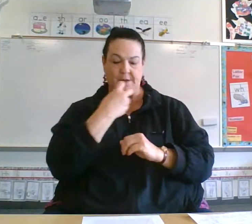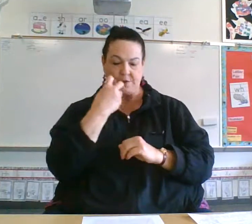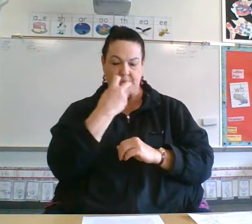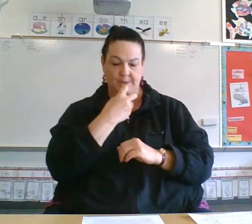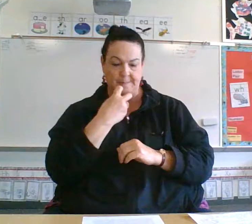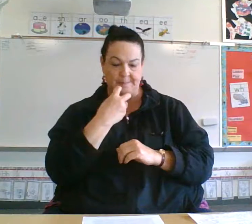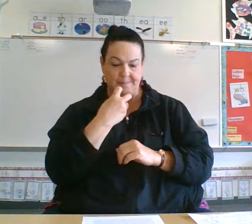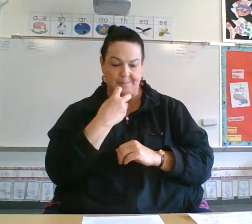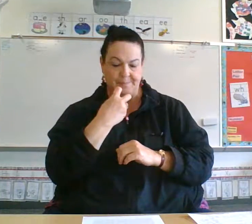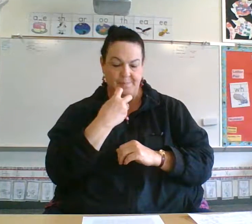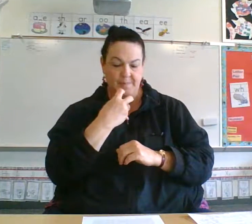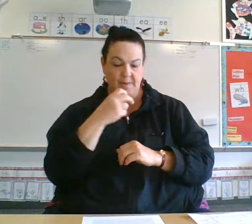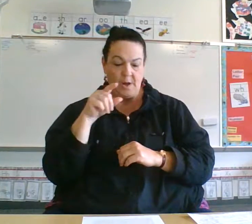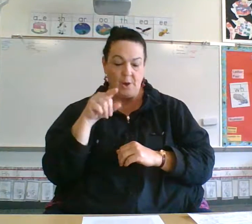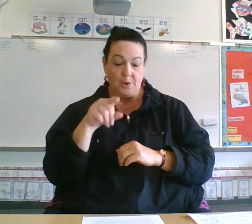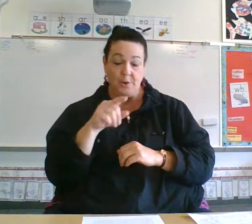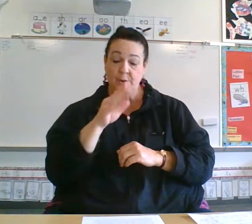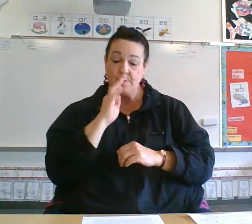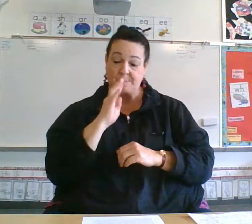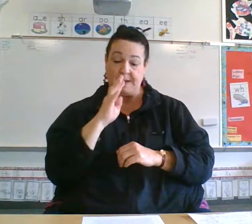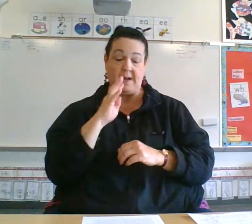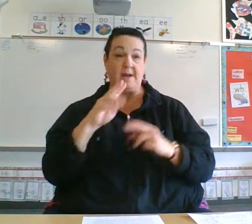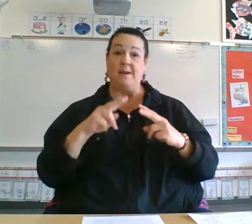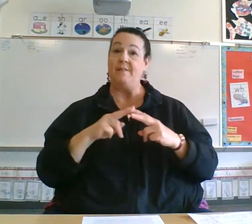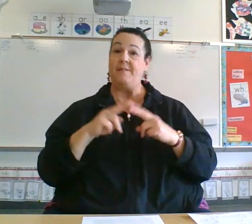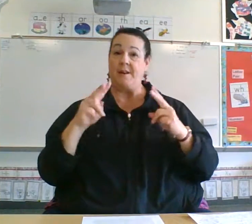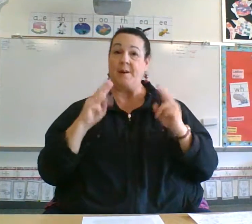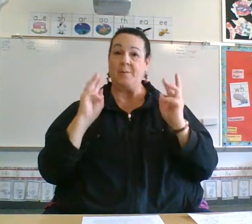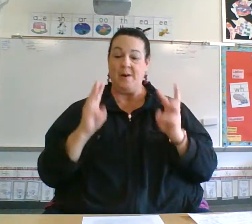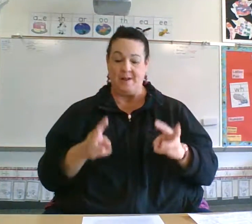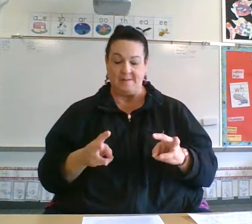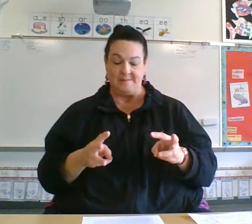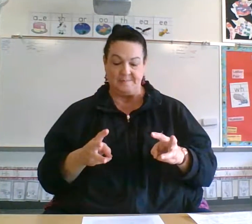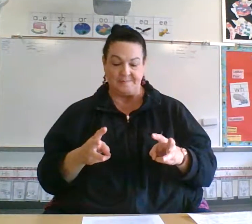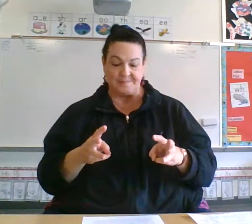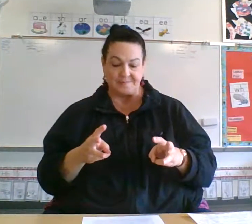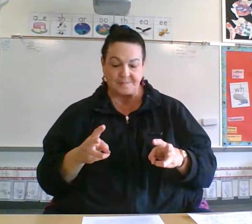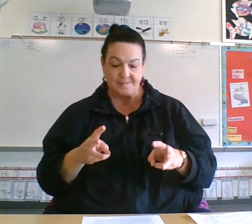speech? You speak very well.